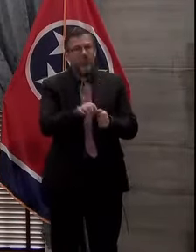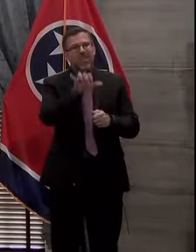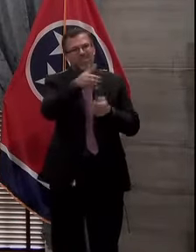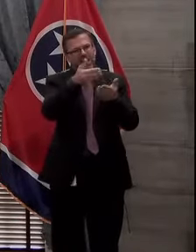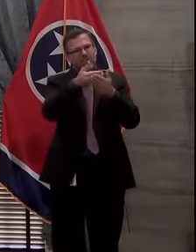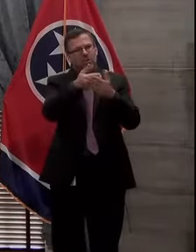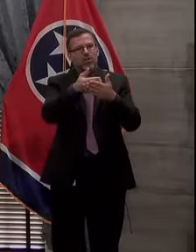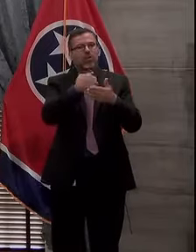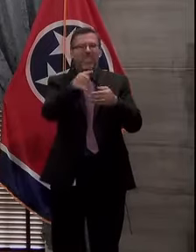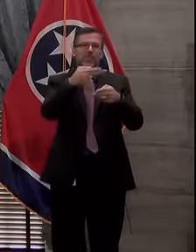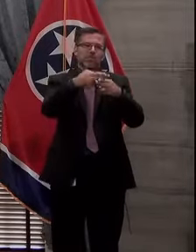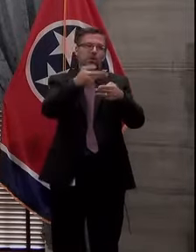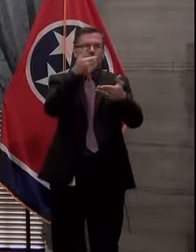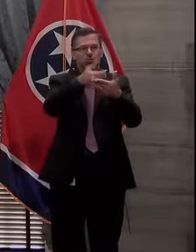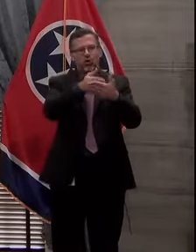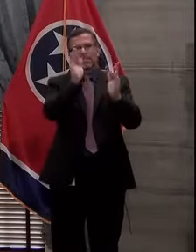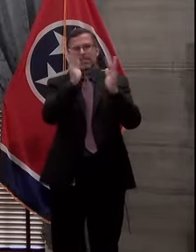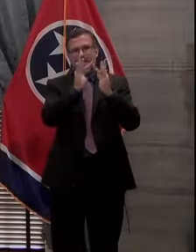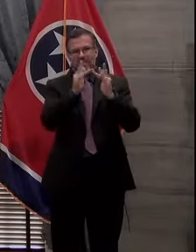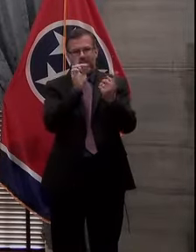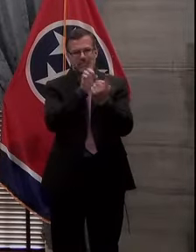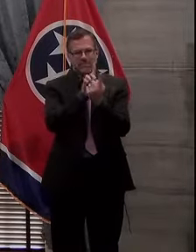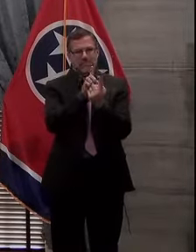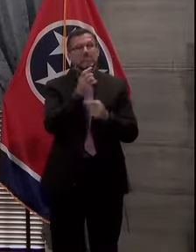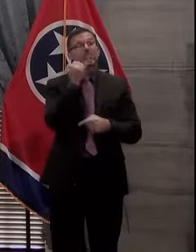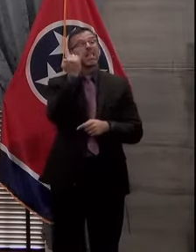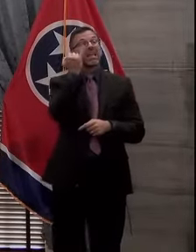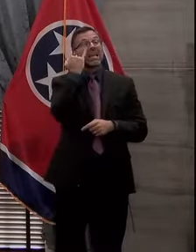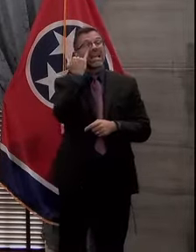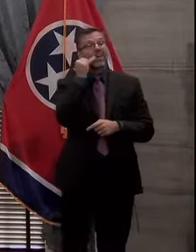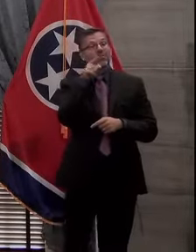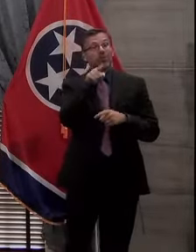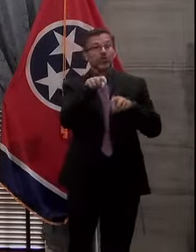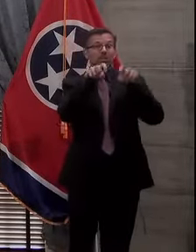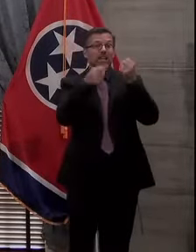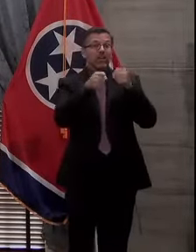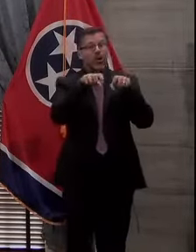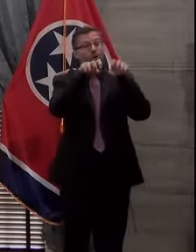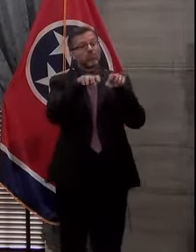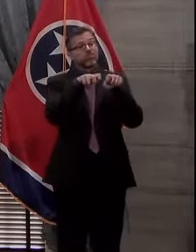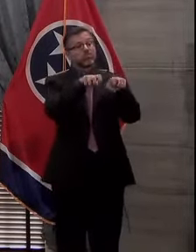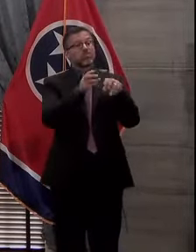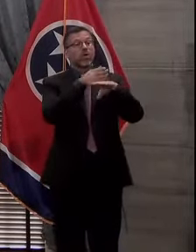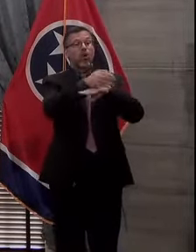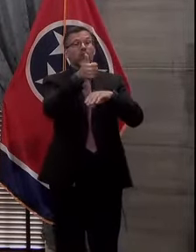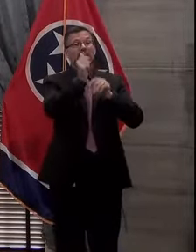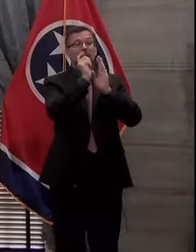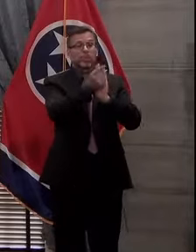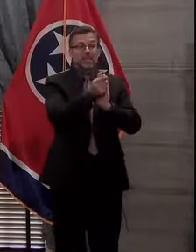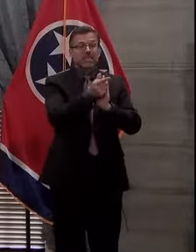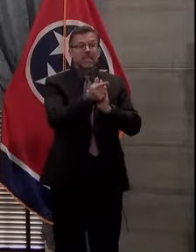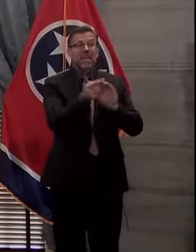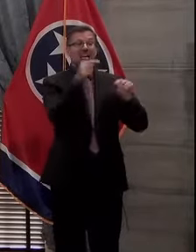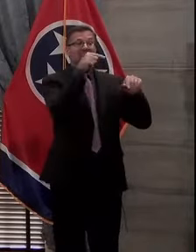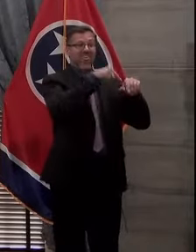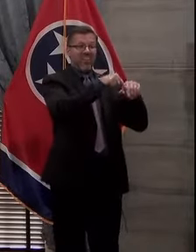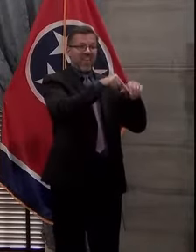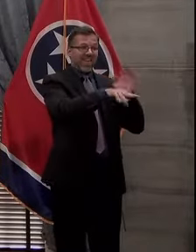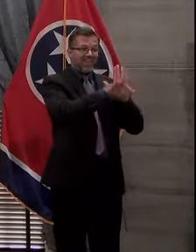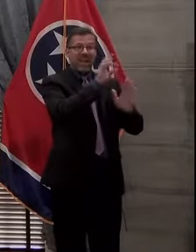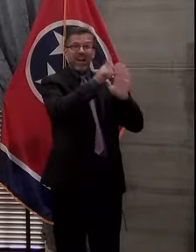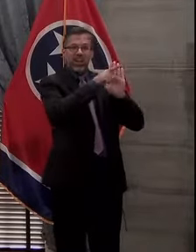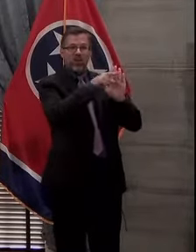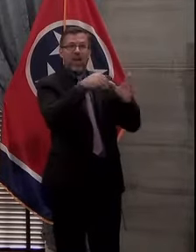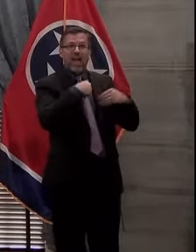close contact. If you've been exposed to somebody within that close contact realm, you need to quarantine